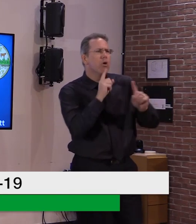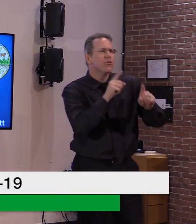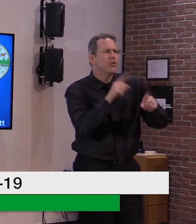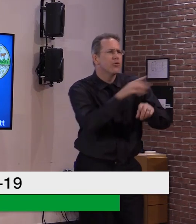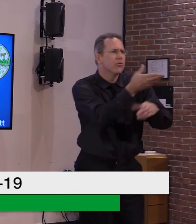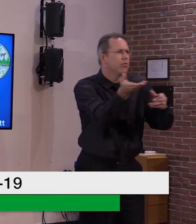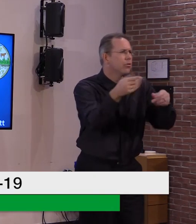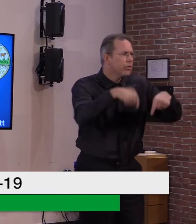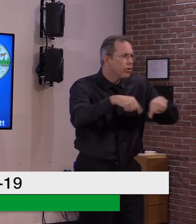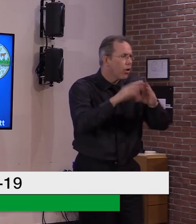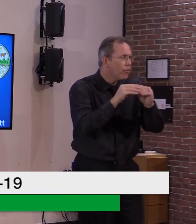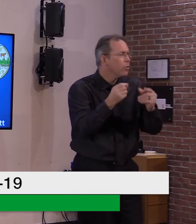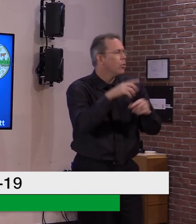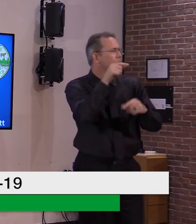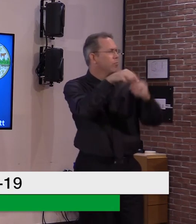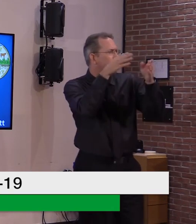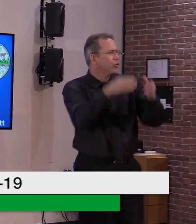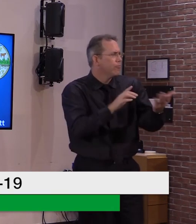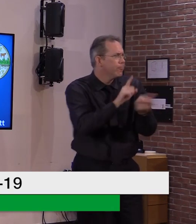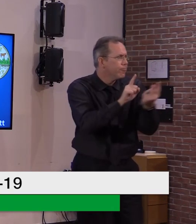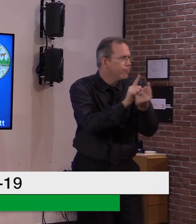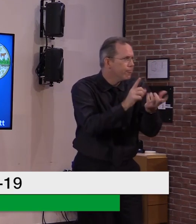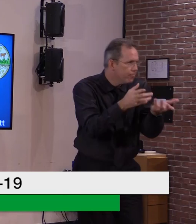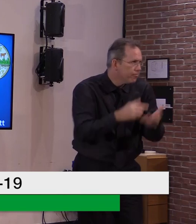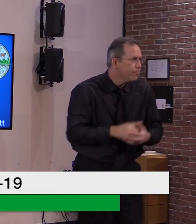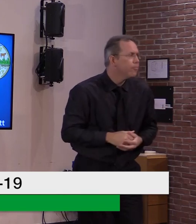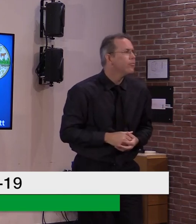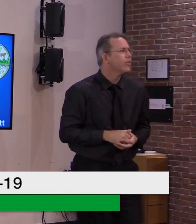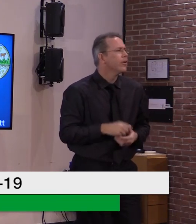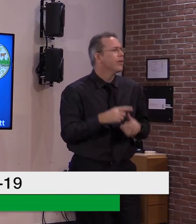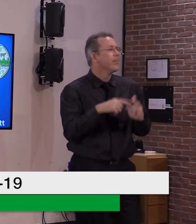the problems but again we'll give it a try